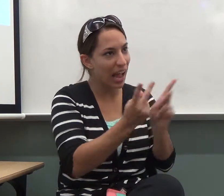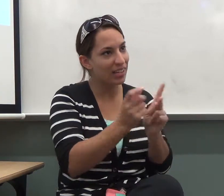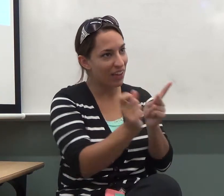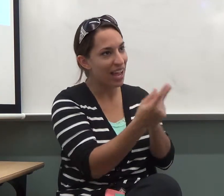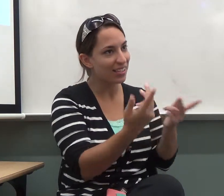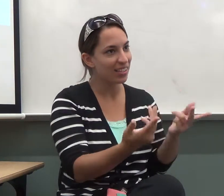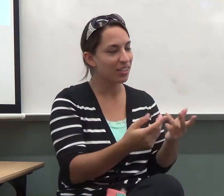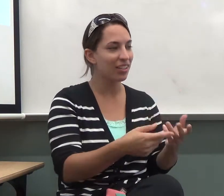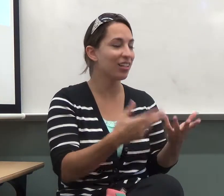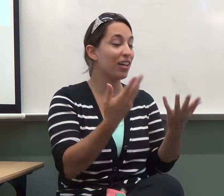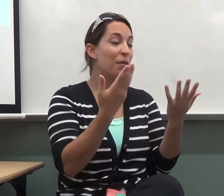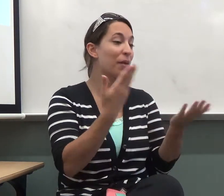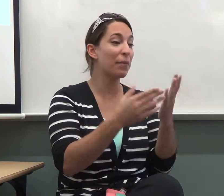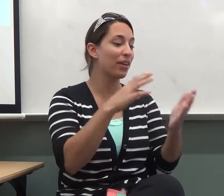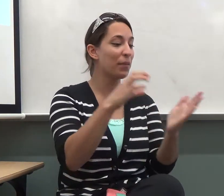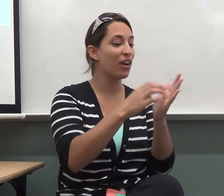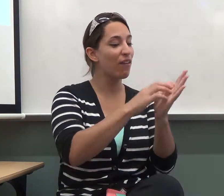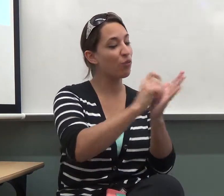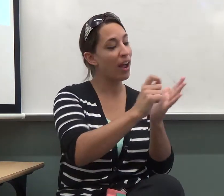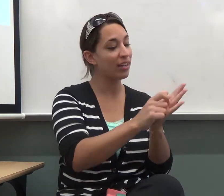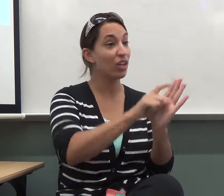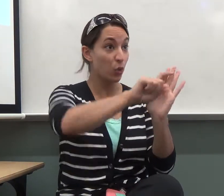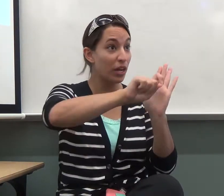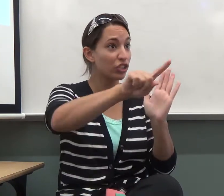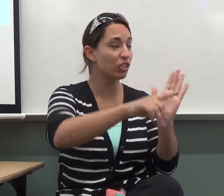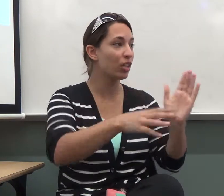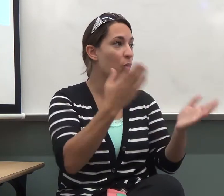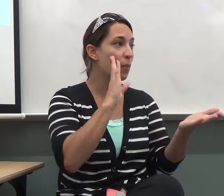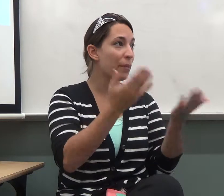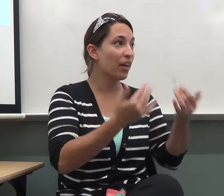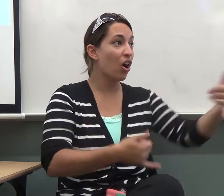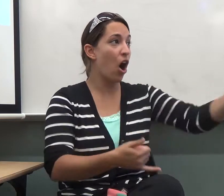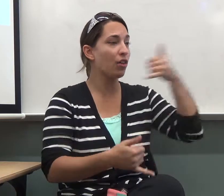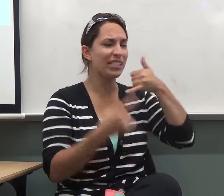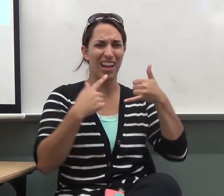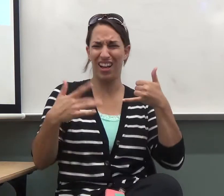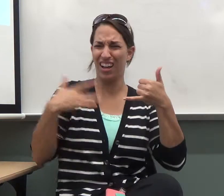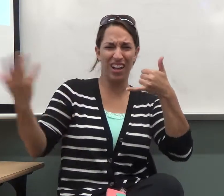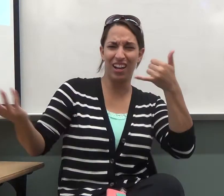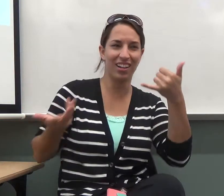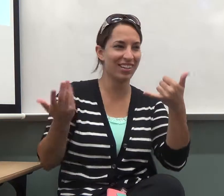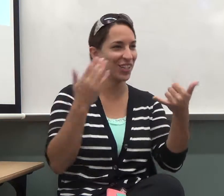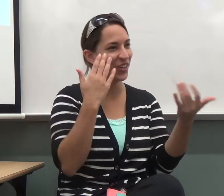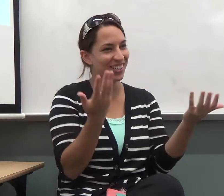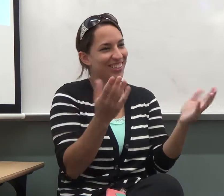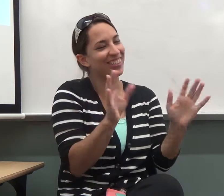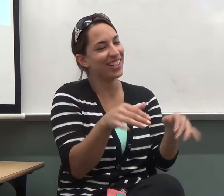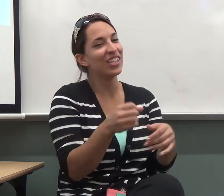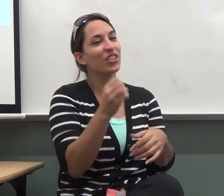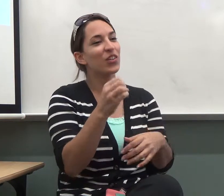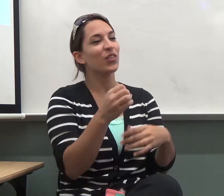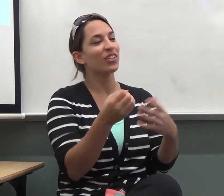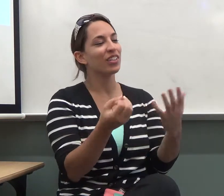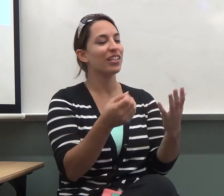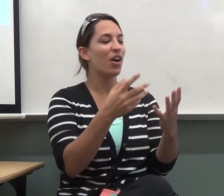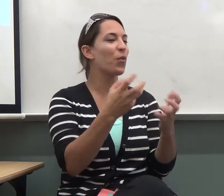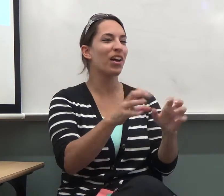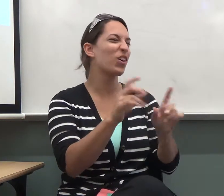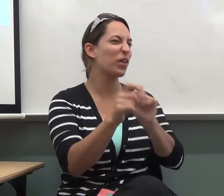paragraph. So you don't want to say, you don't want to sound sarcastic to your reader, Exactly. or deter them. Thanks. Examples come in